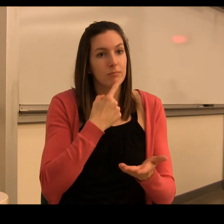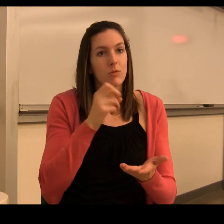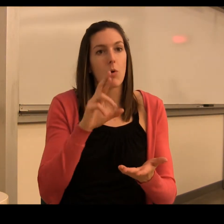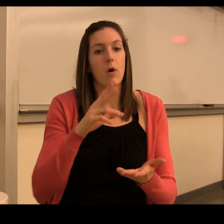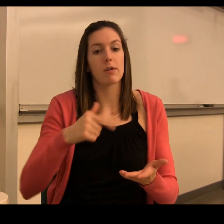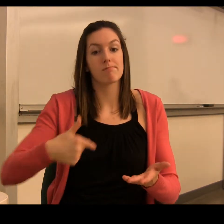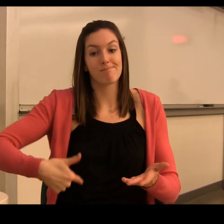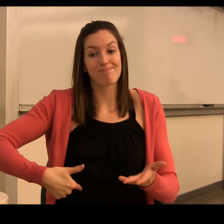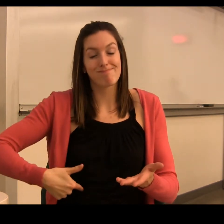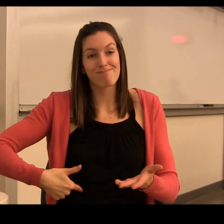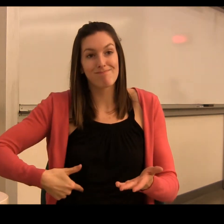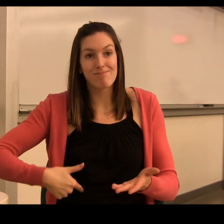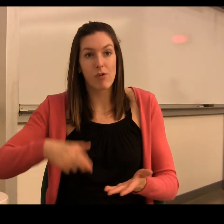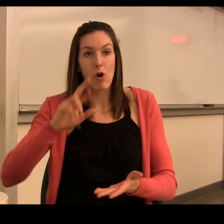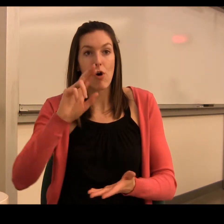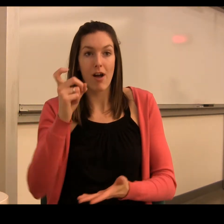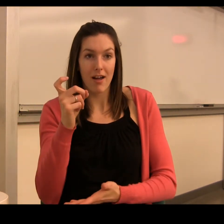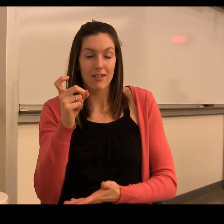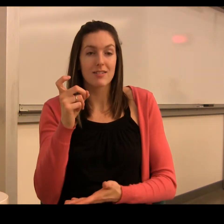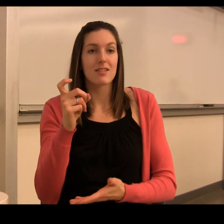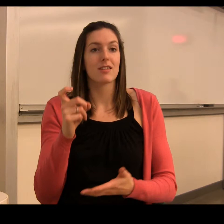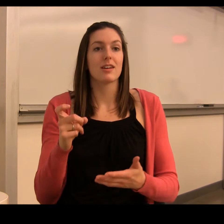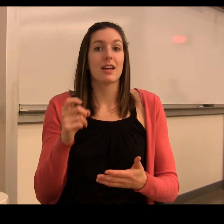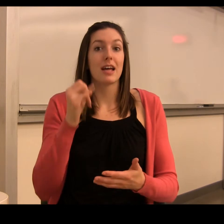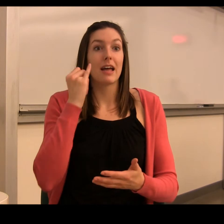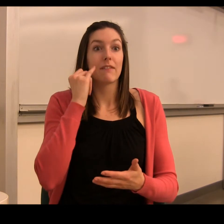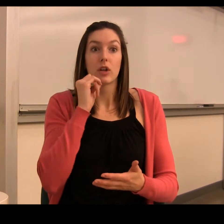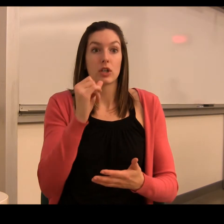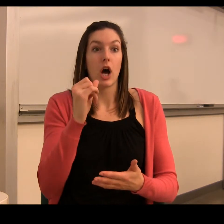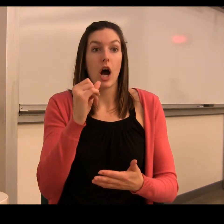diabetics, and if they don't, they become ill,